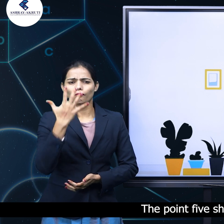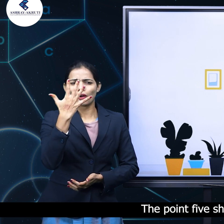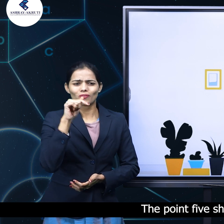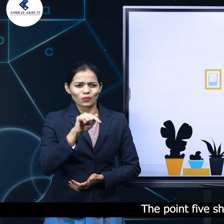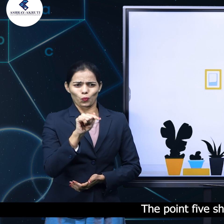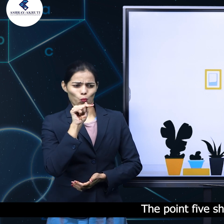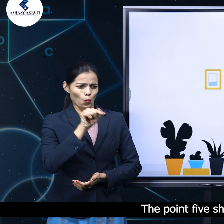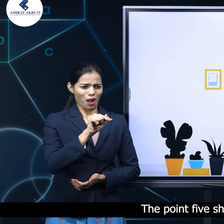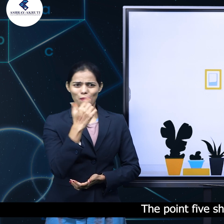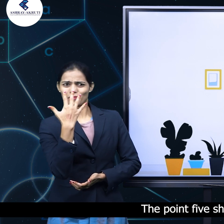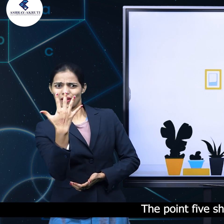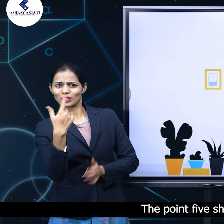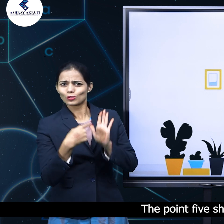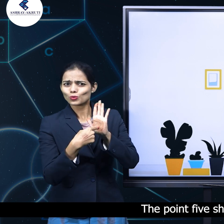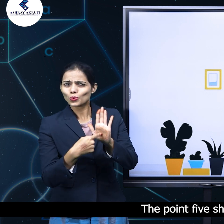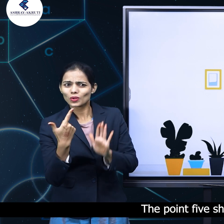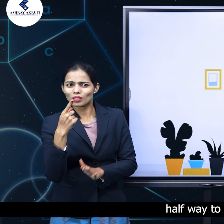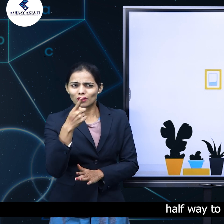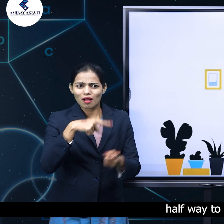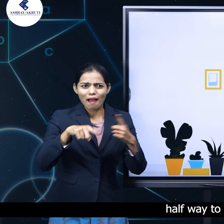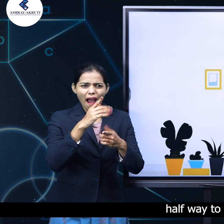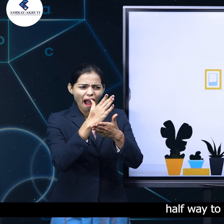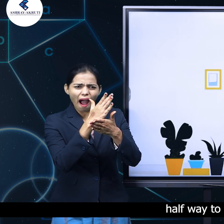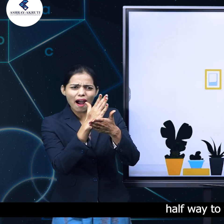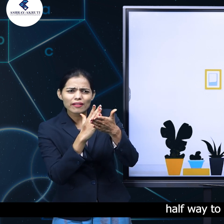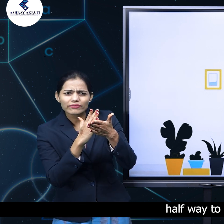The 0.5 shows that you are halfway to 2 meters.